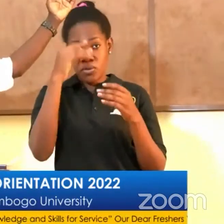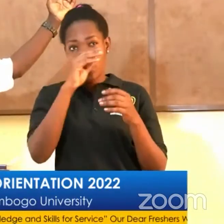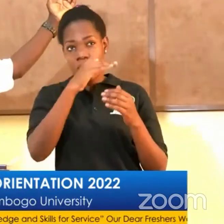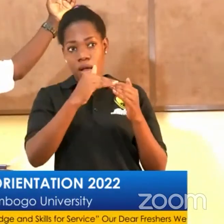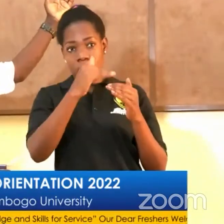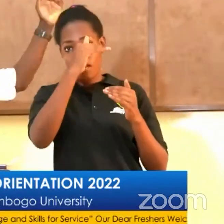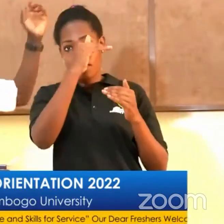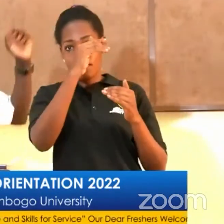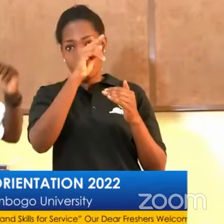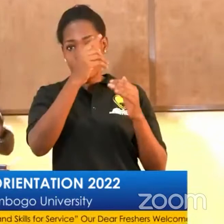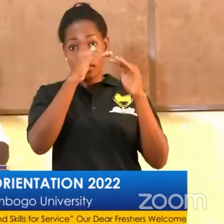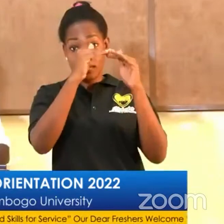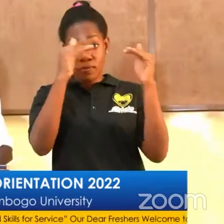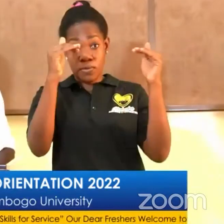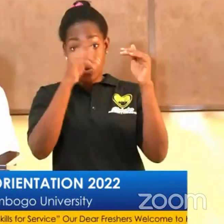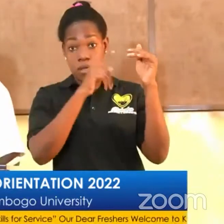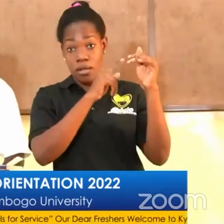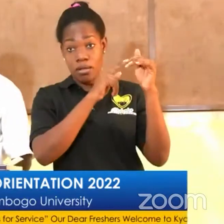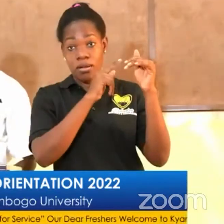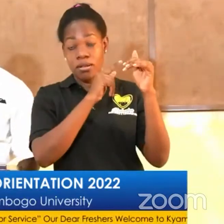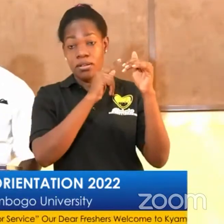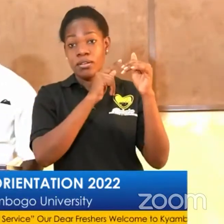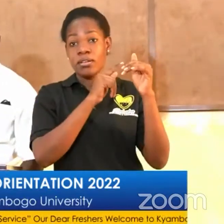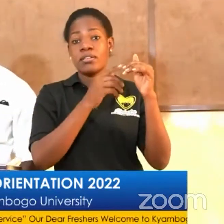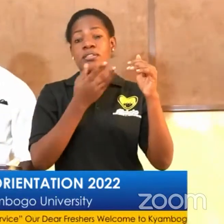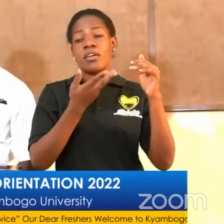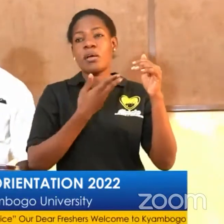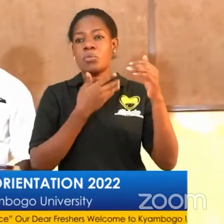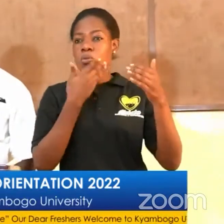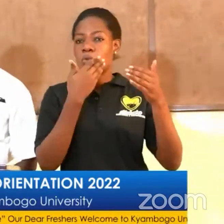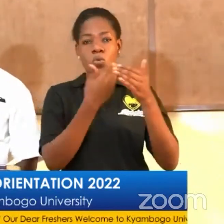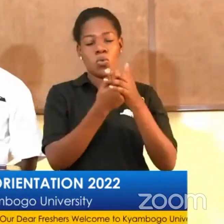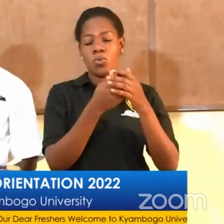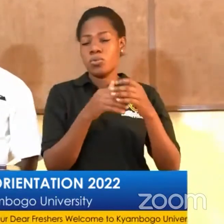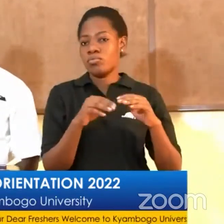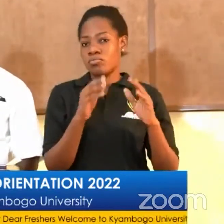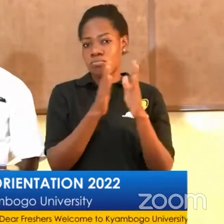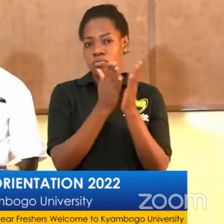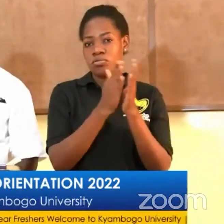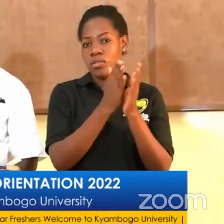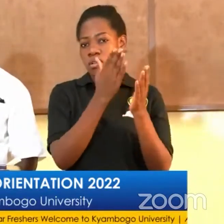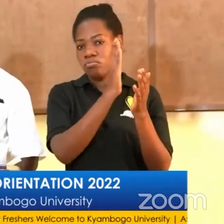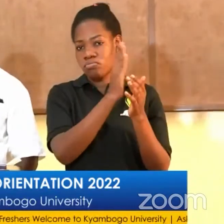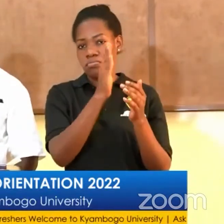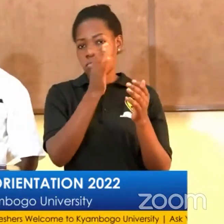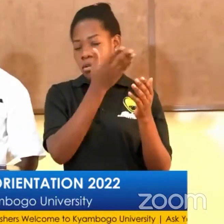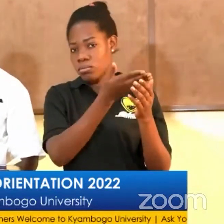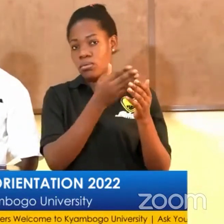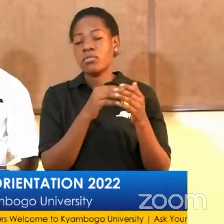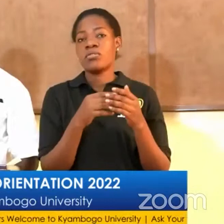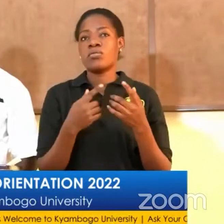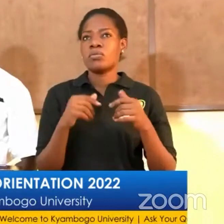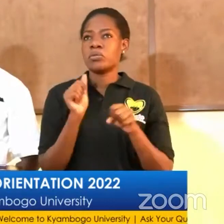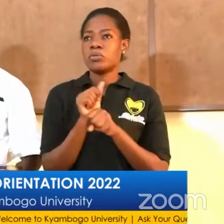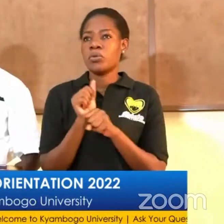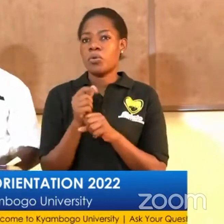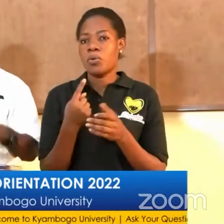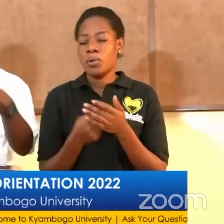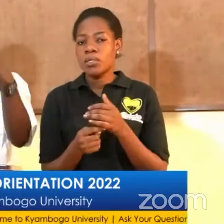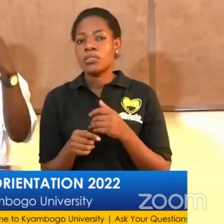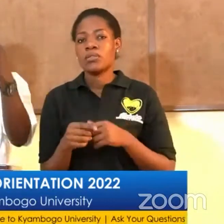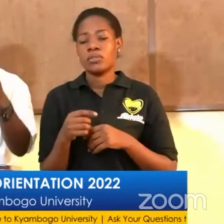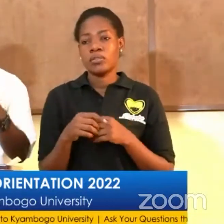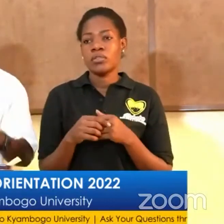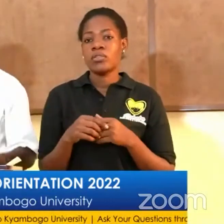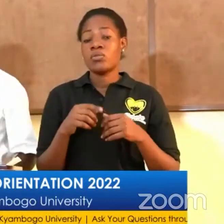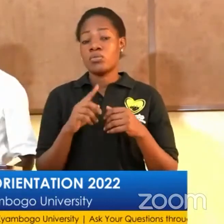floor, and it has good collection there also. What we did is to make sure that when you go